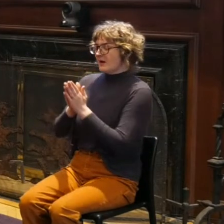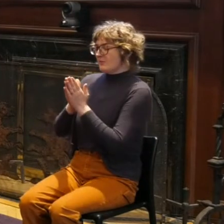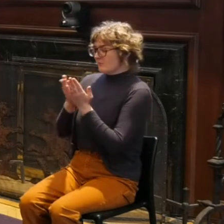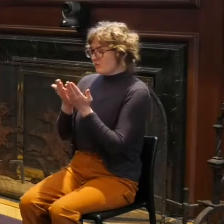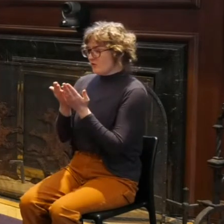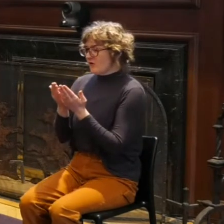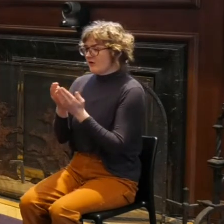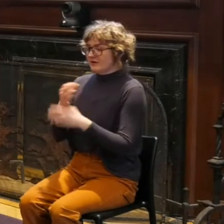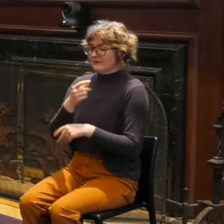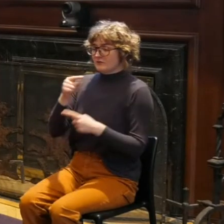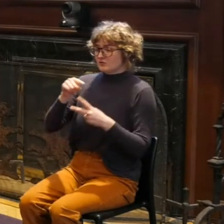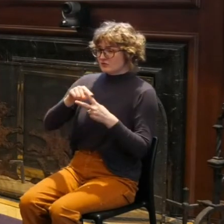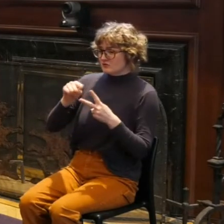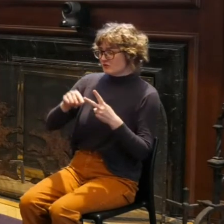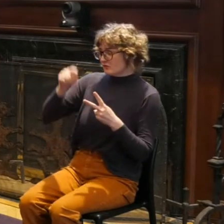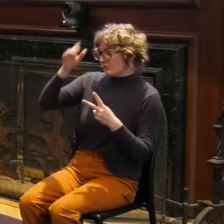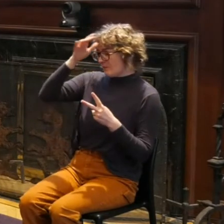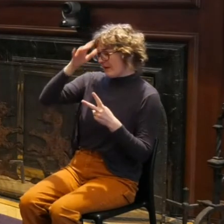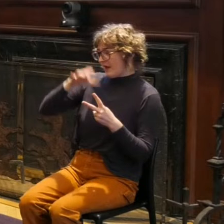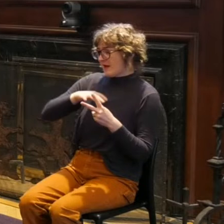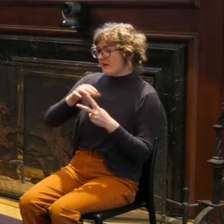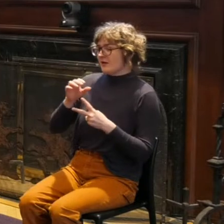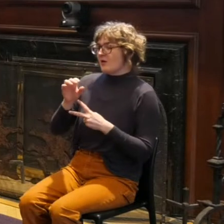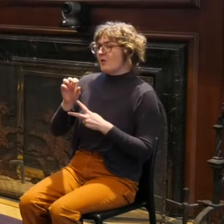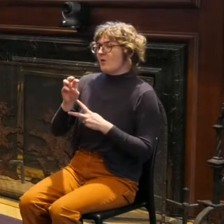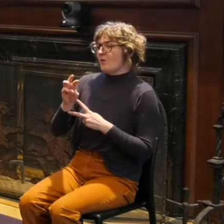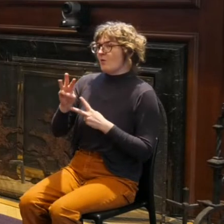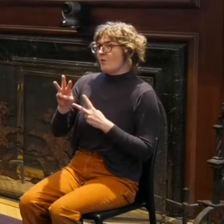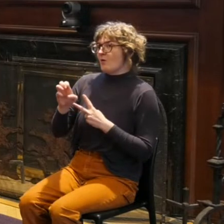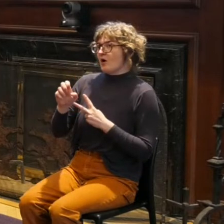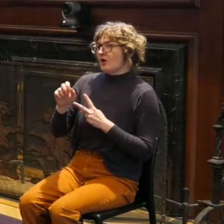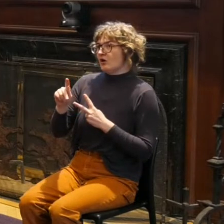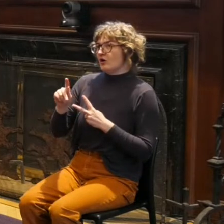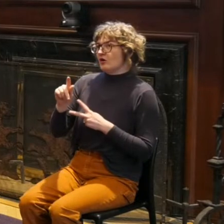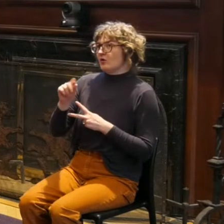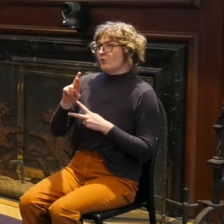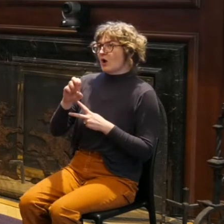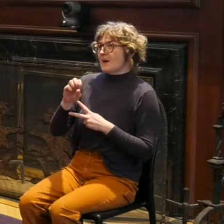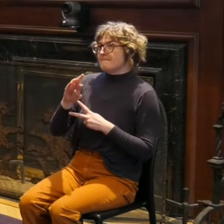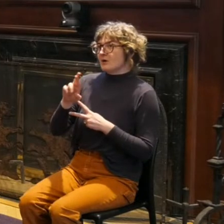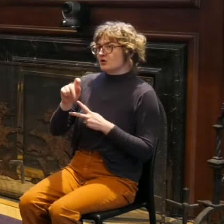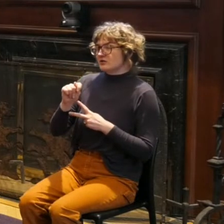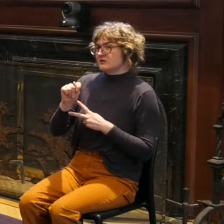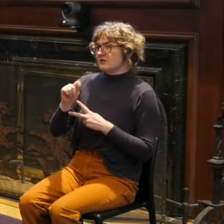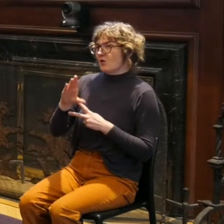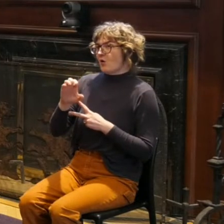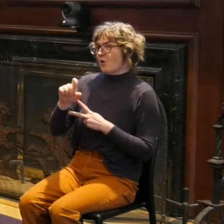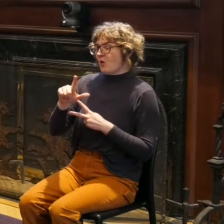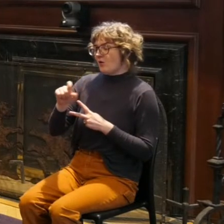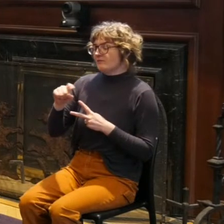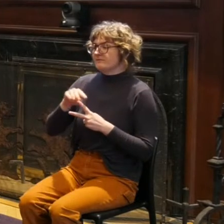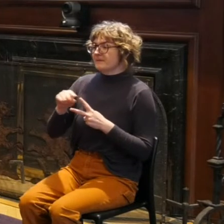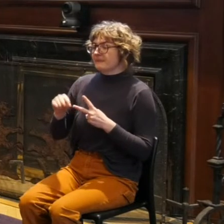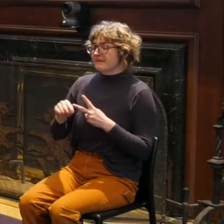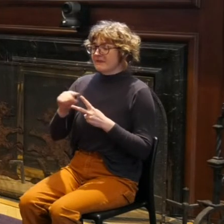men, Eckel Cole and Robert Walker. They were sanitation workers in Memphis who